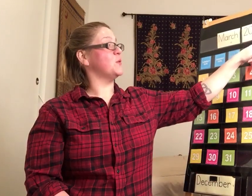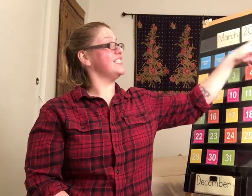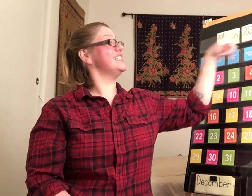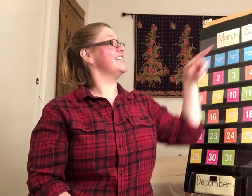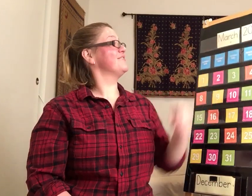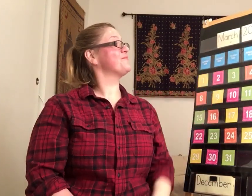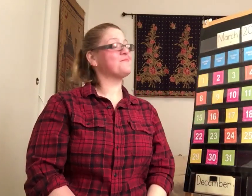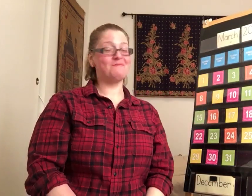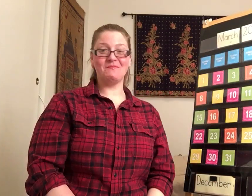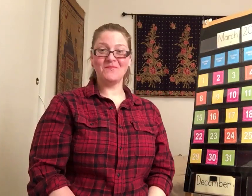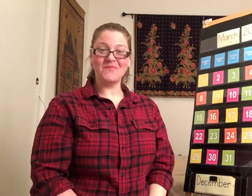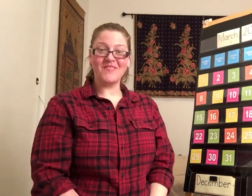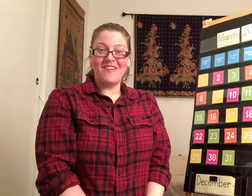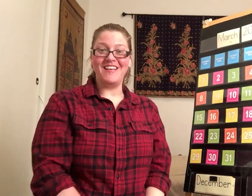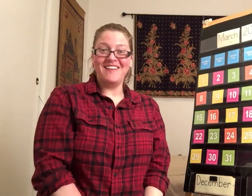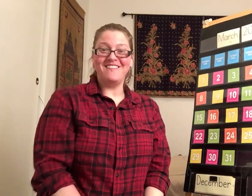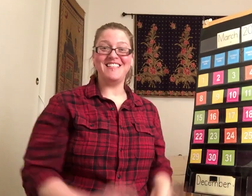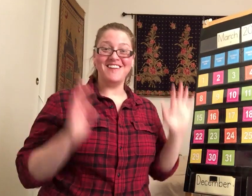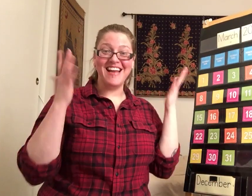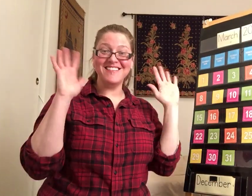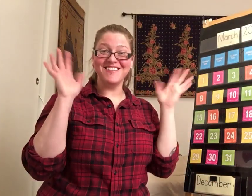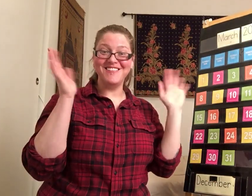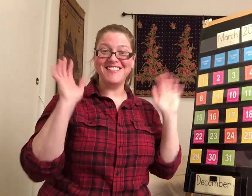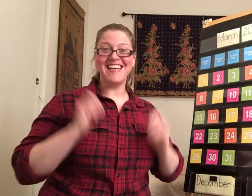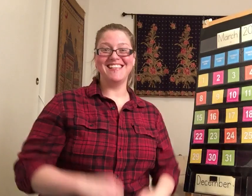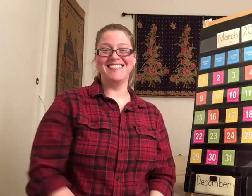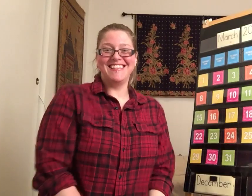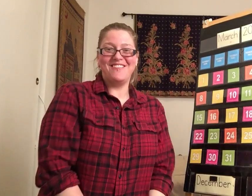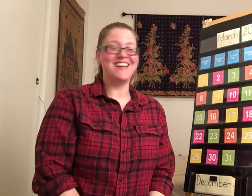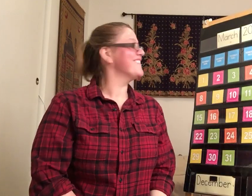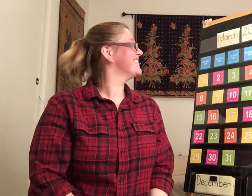2020. All right, you ready to raise your hands on Tuesday? Here we go.